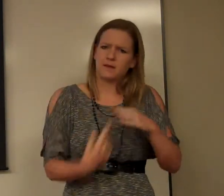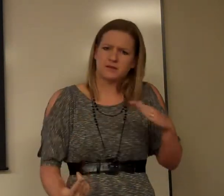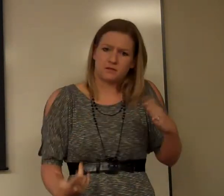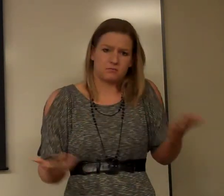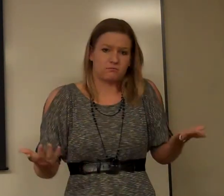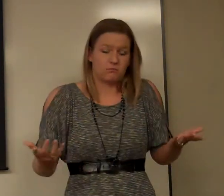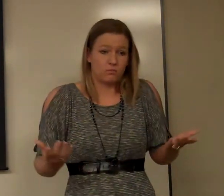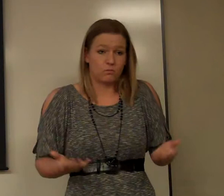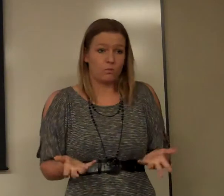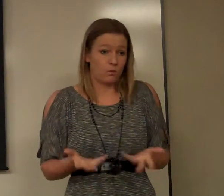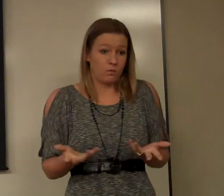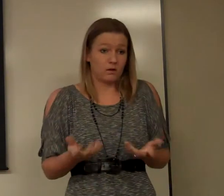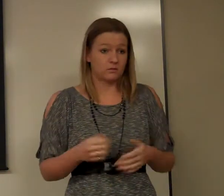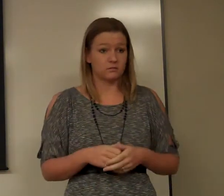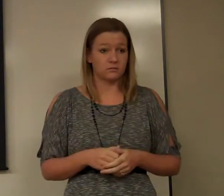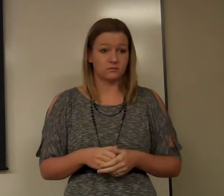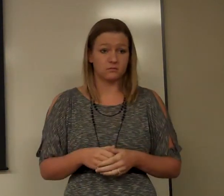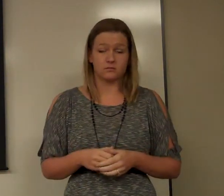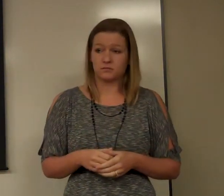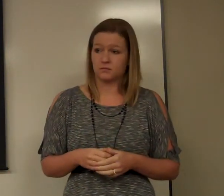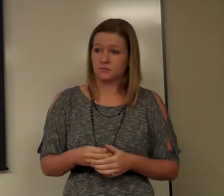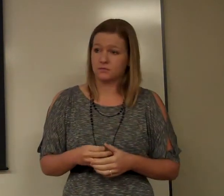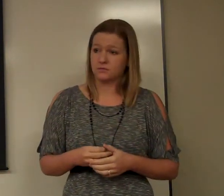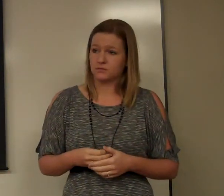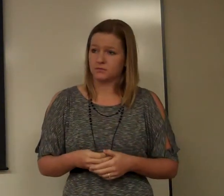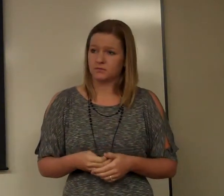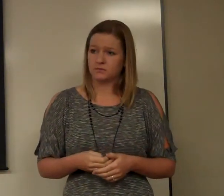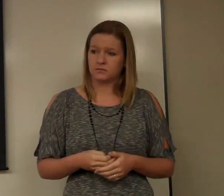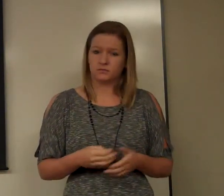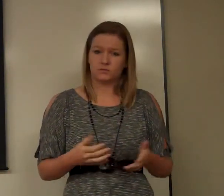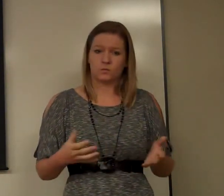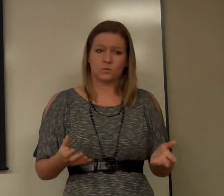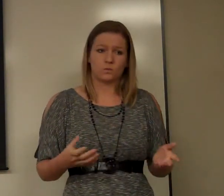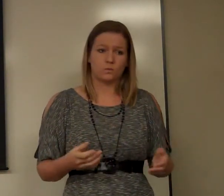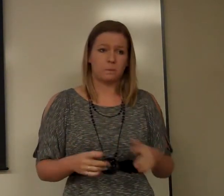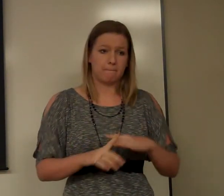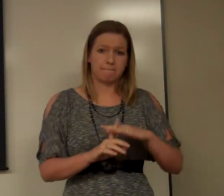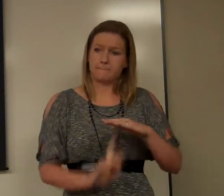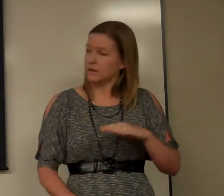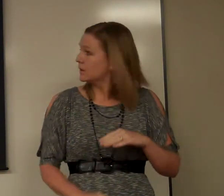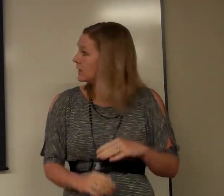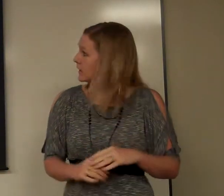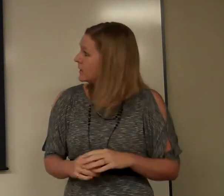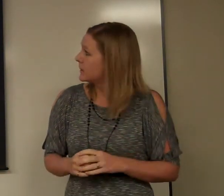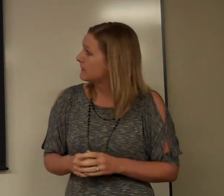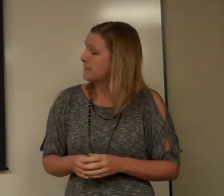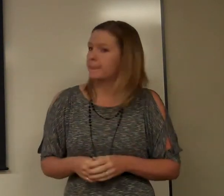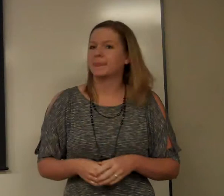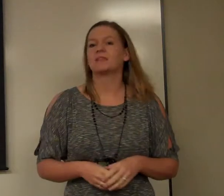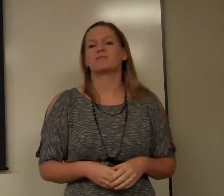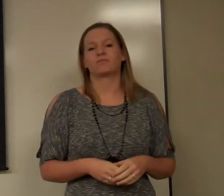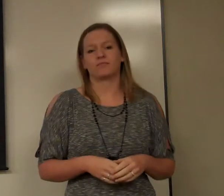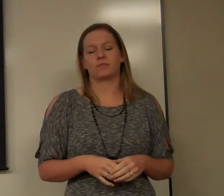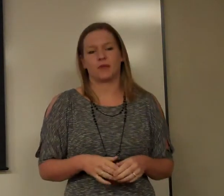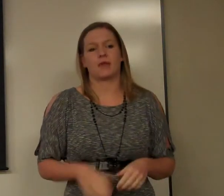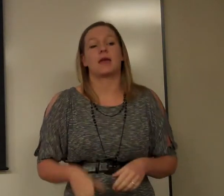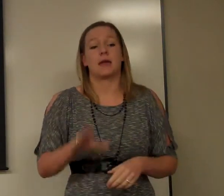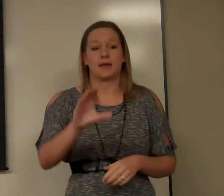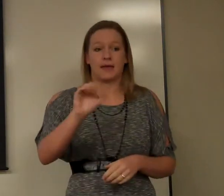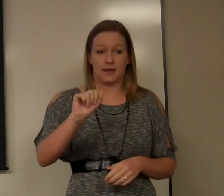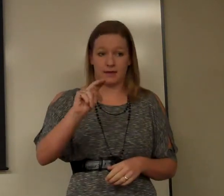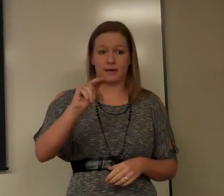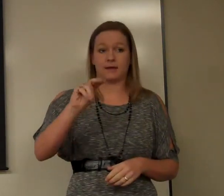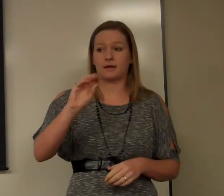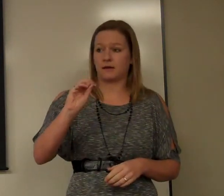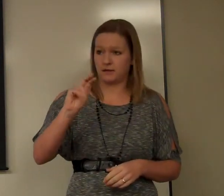Let's just wait. I'll run it off. What's not there yet, Brett? The cannon. So here's where Henry Knox